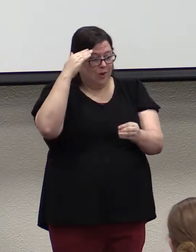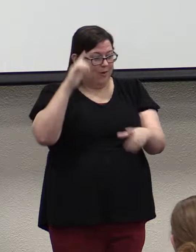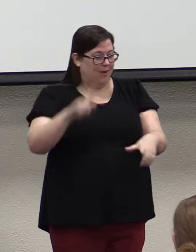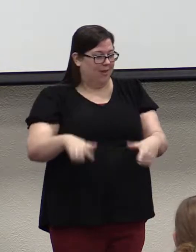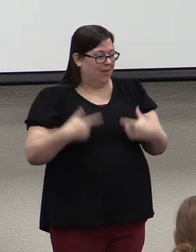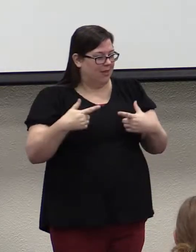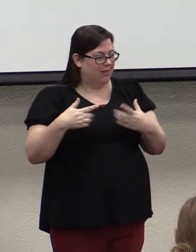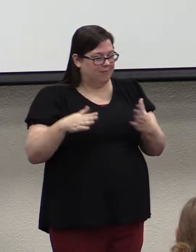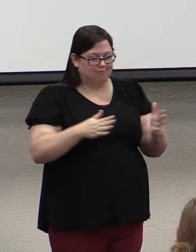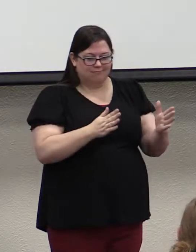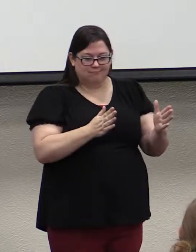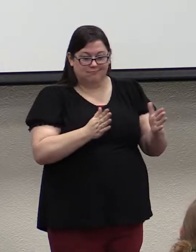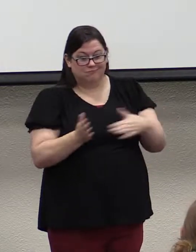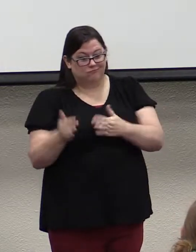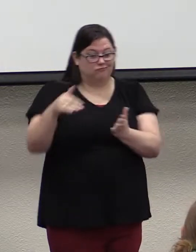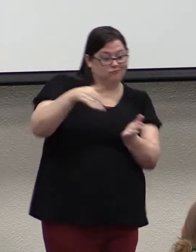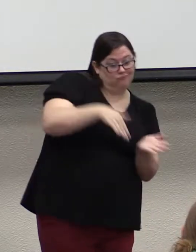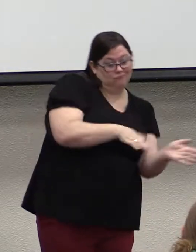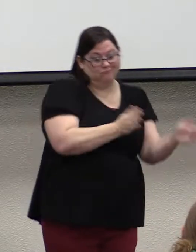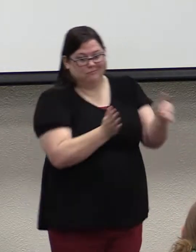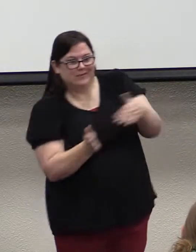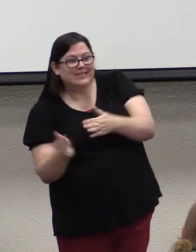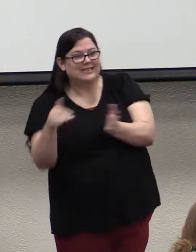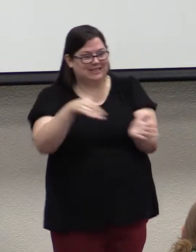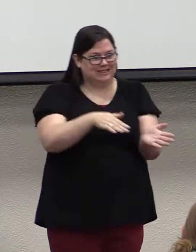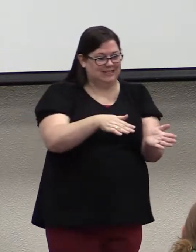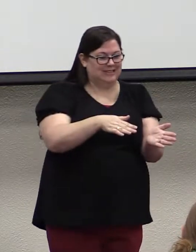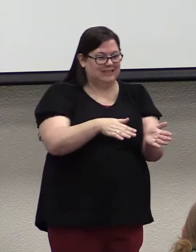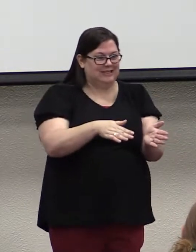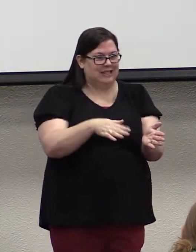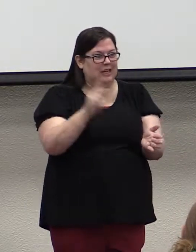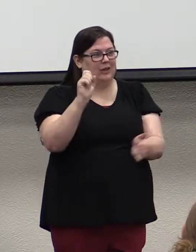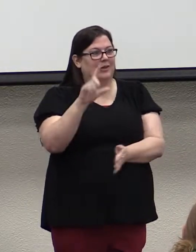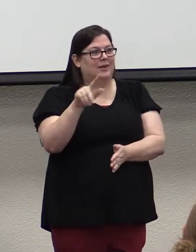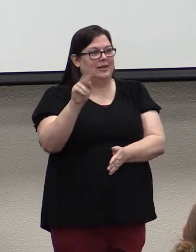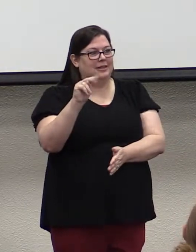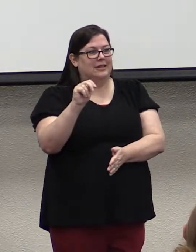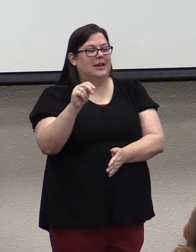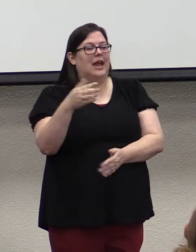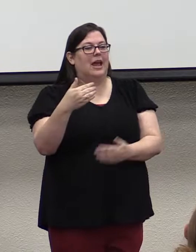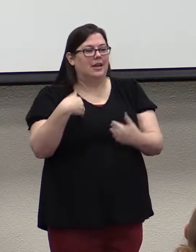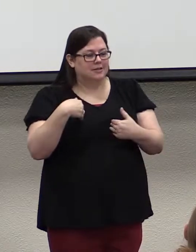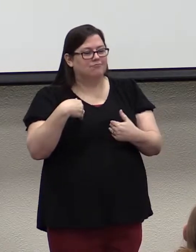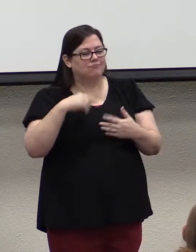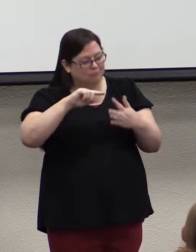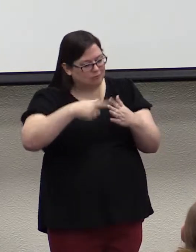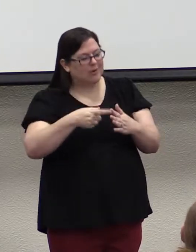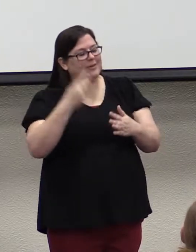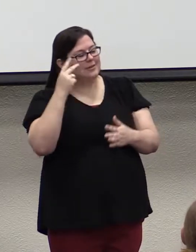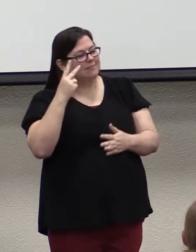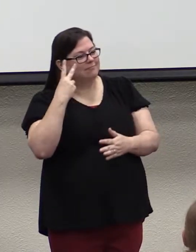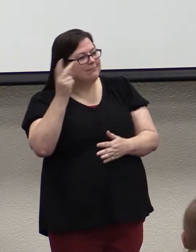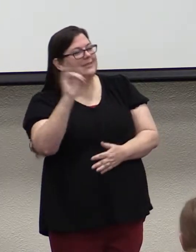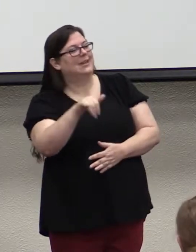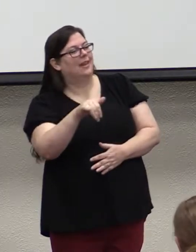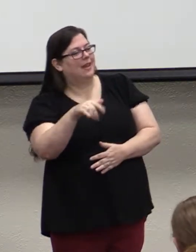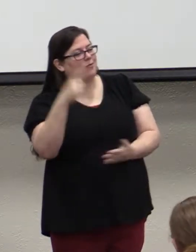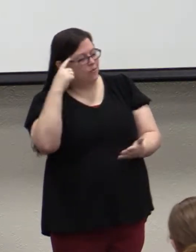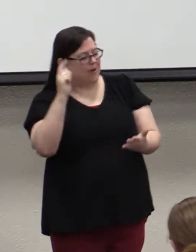takes a lot of bends and turns. Kolton has begun to see that and recognize it, and I